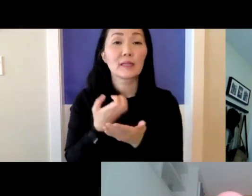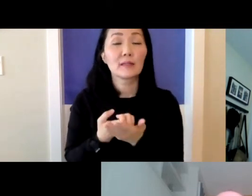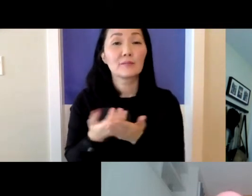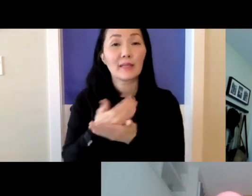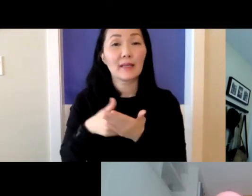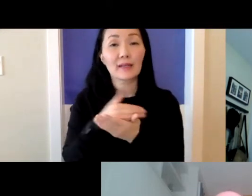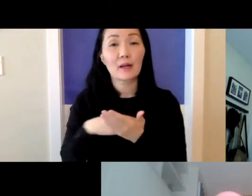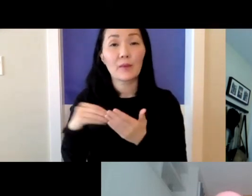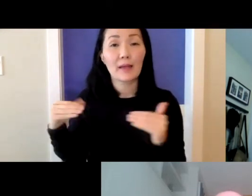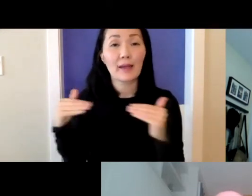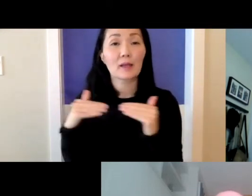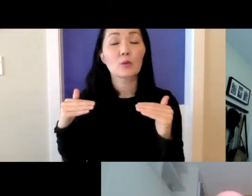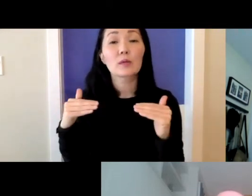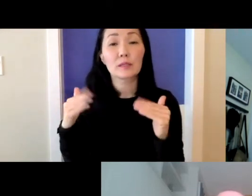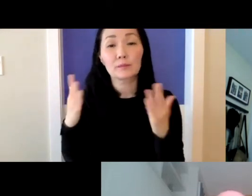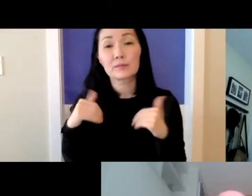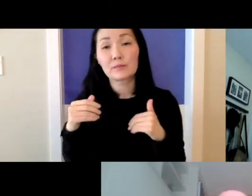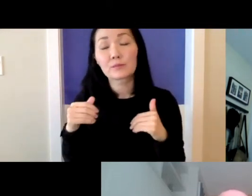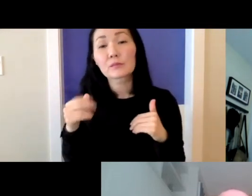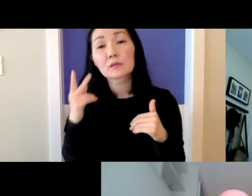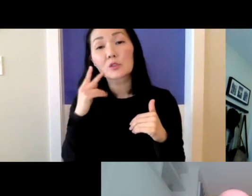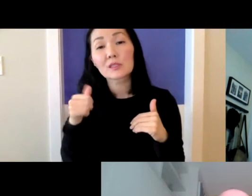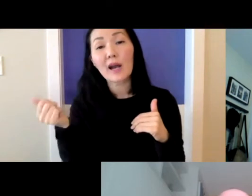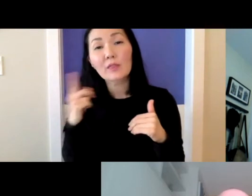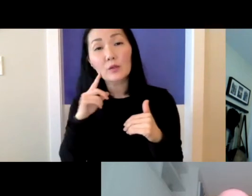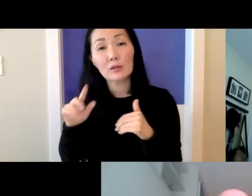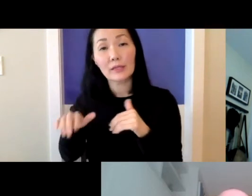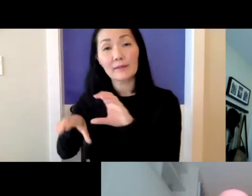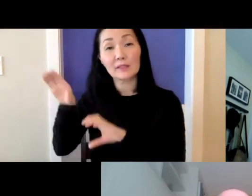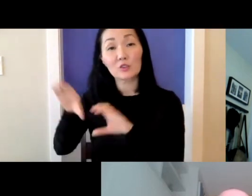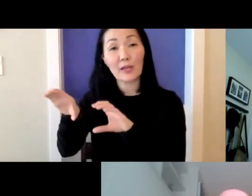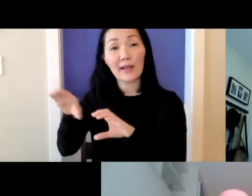And we have a number of other ones. I'm seeing some also coming up in the chat as well.